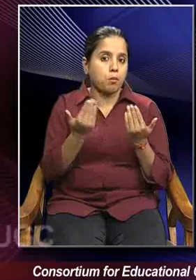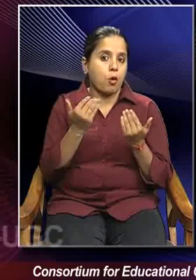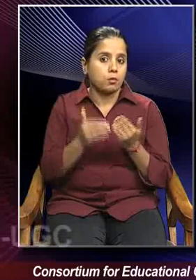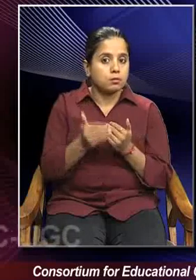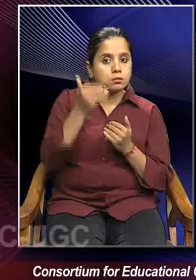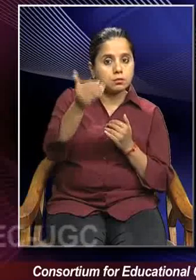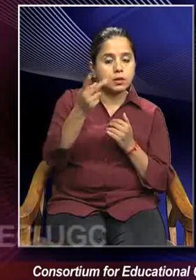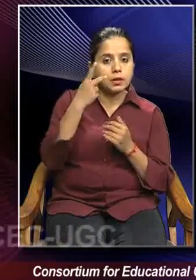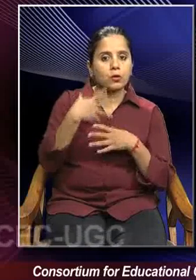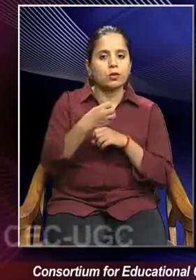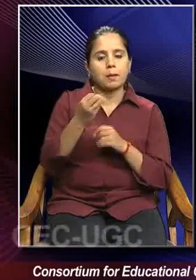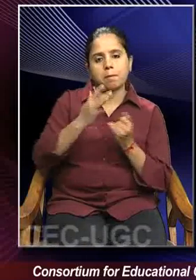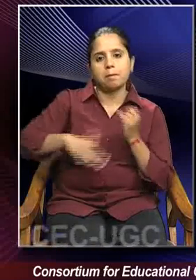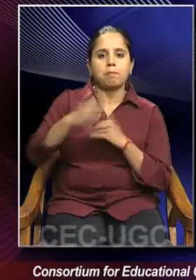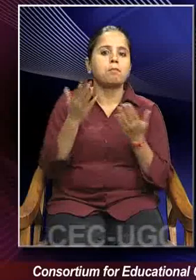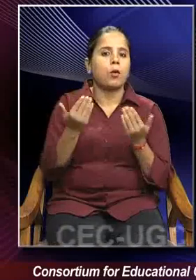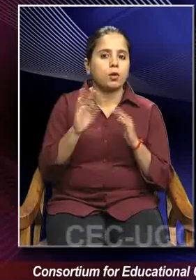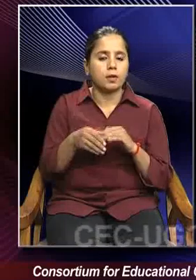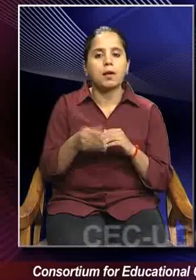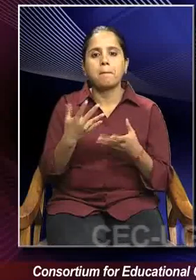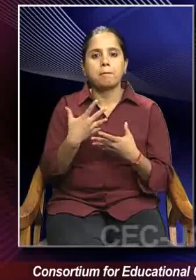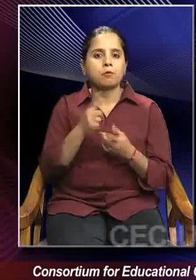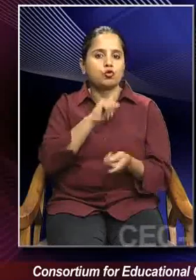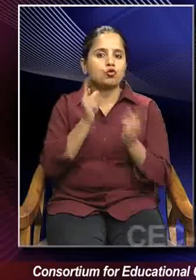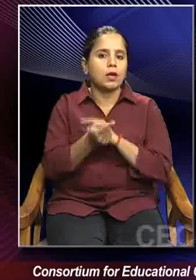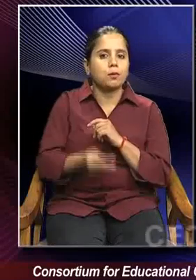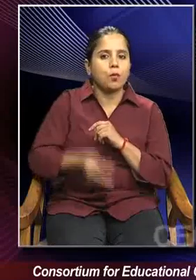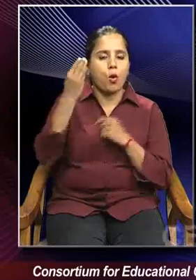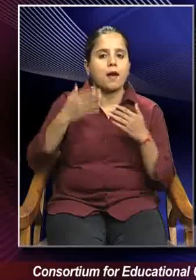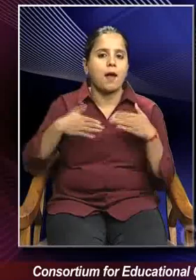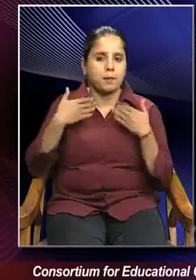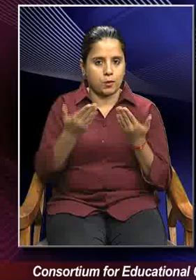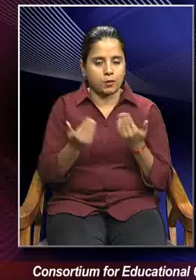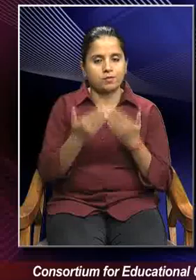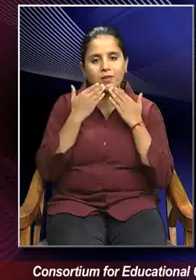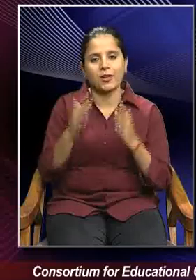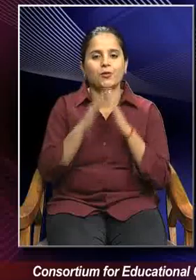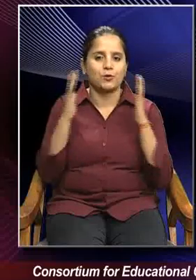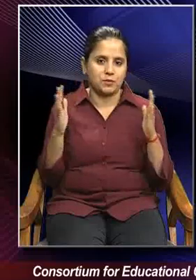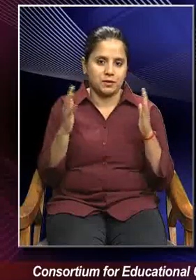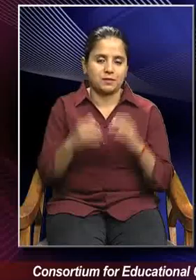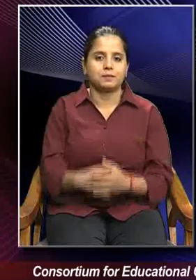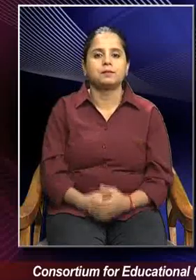to create such conditions and become more happy. Thank you so much.